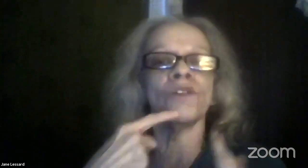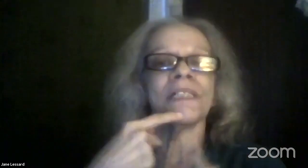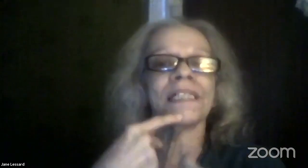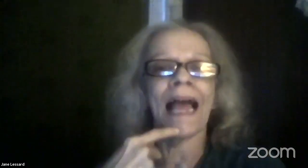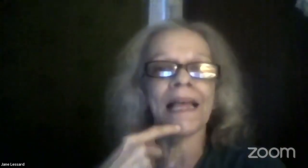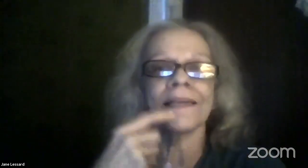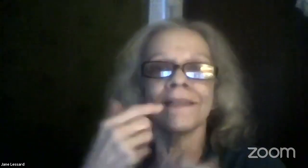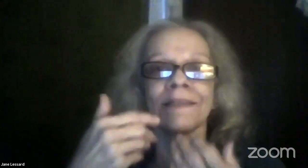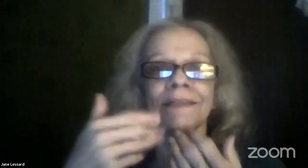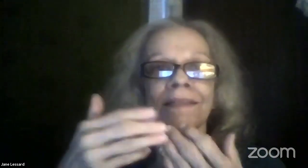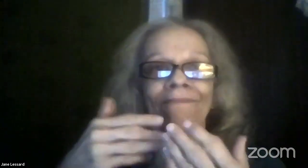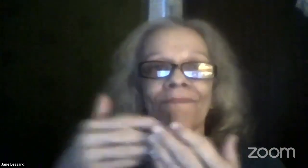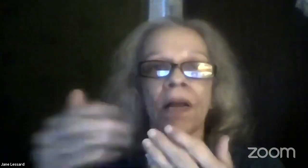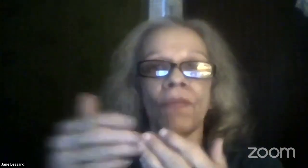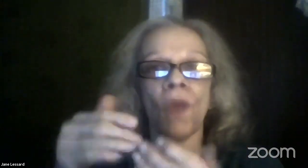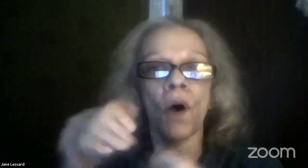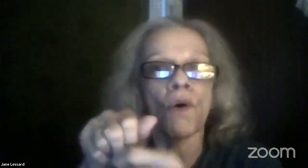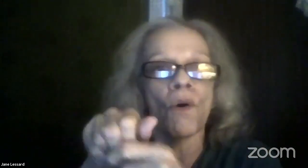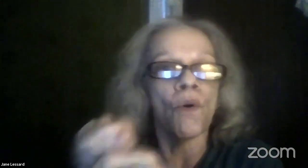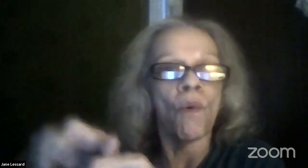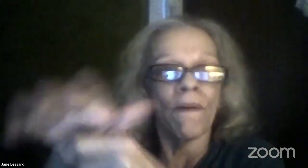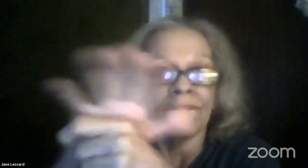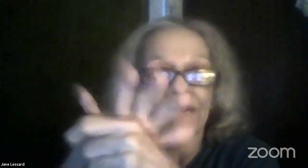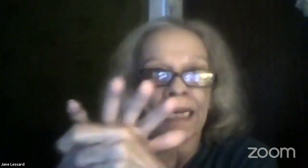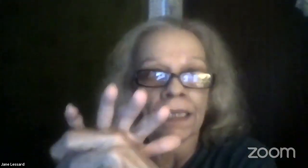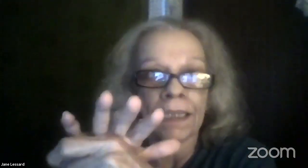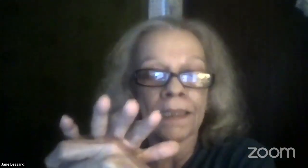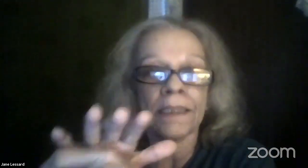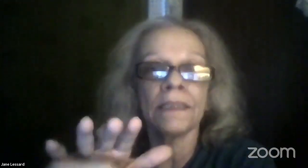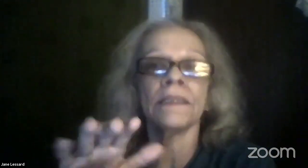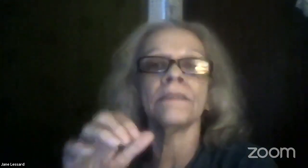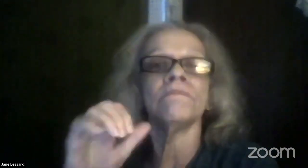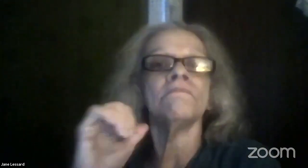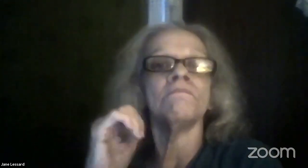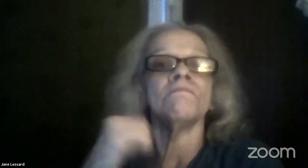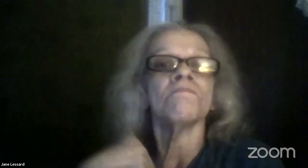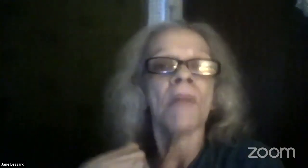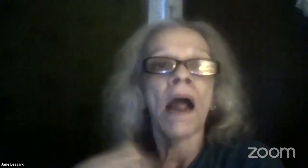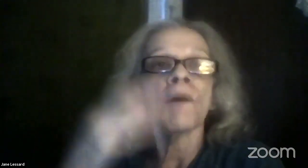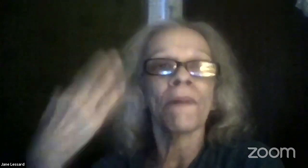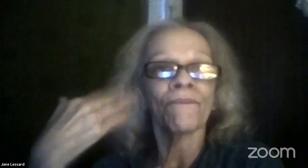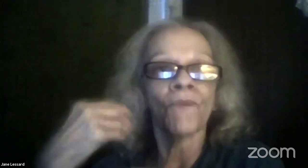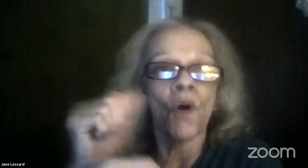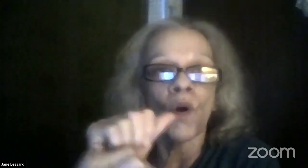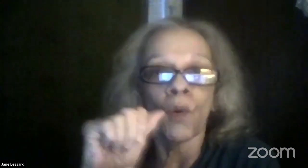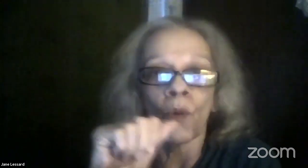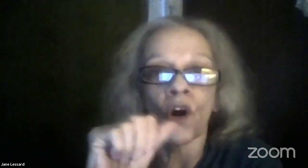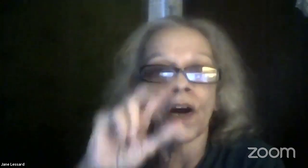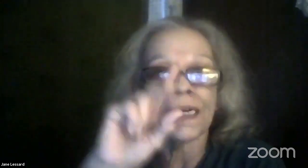Okay. I wanted to say that even though COVID is